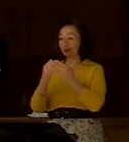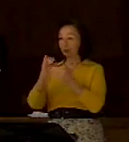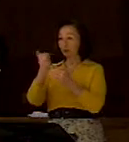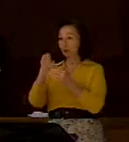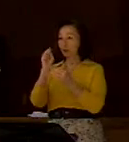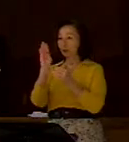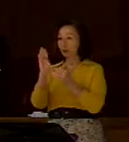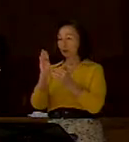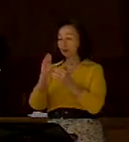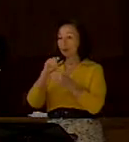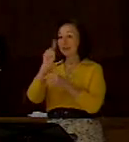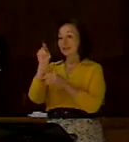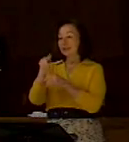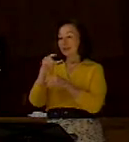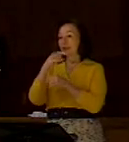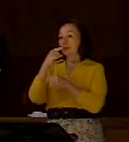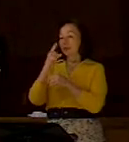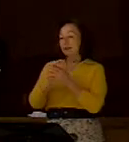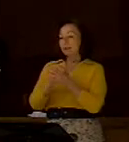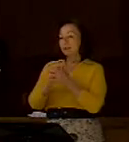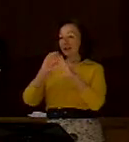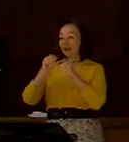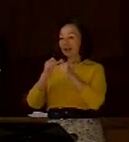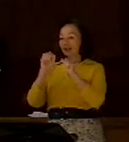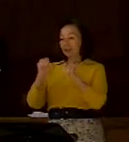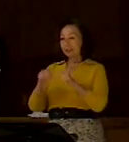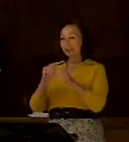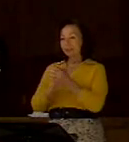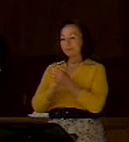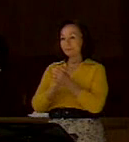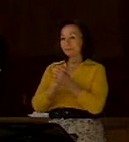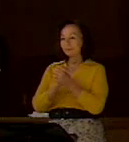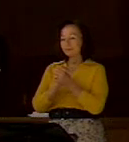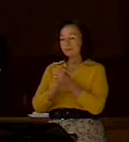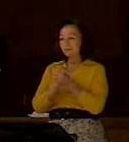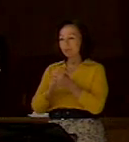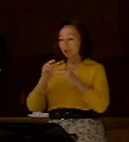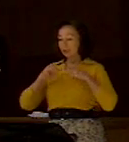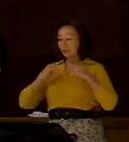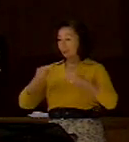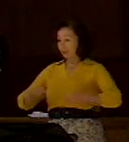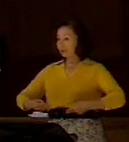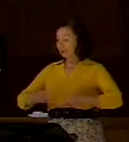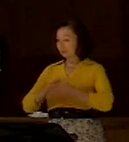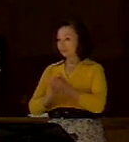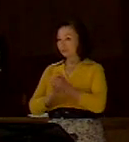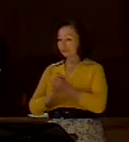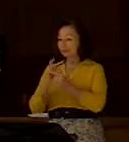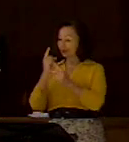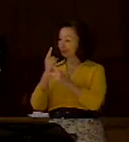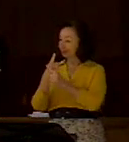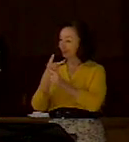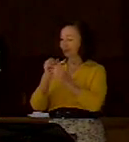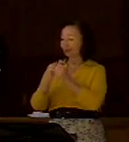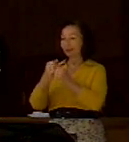the question is, how can mere mortals get right with